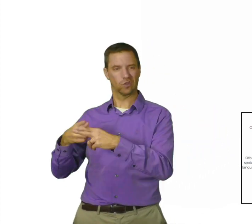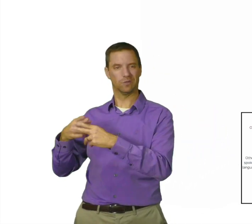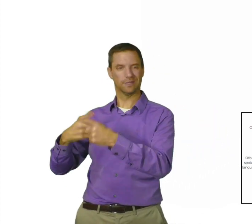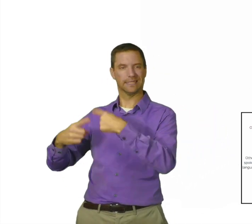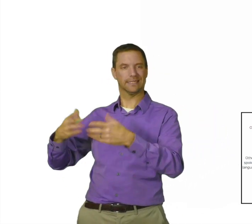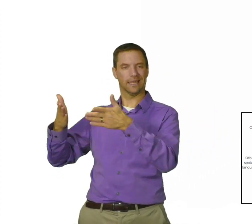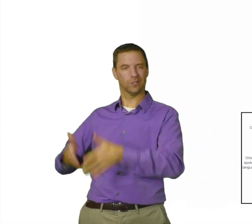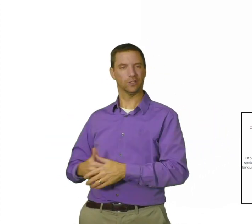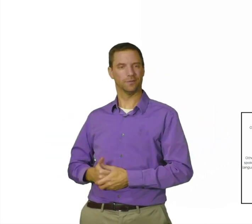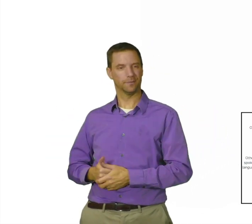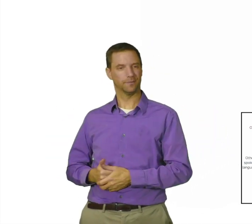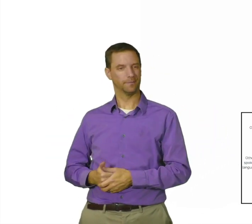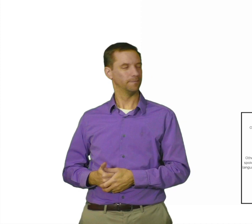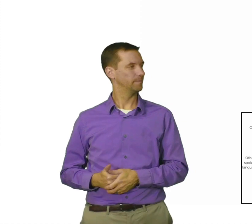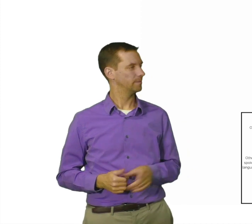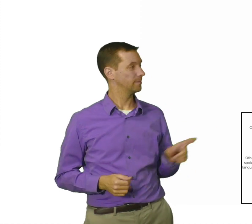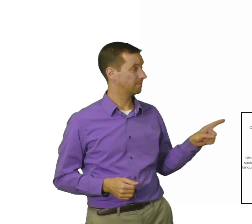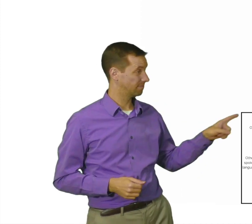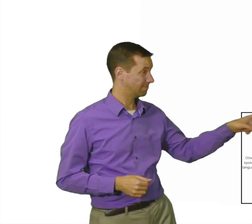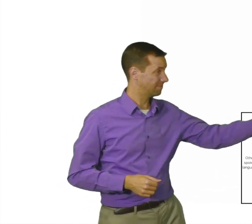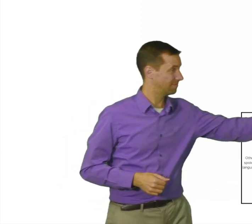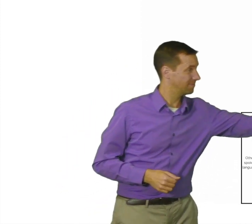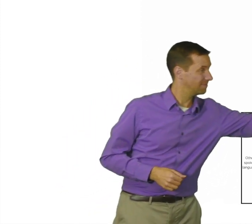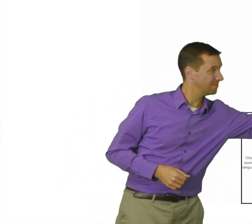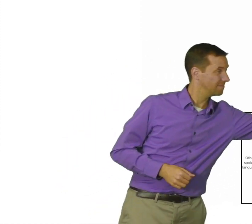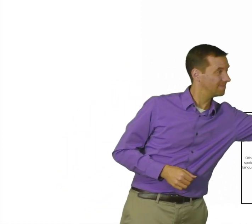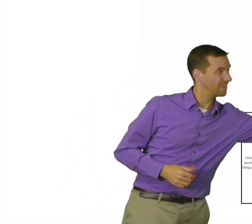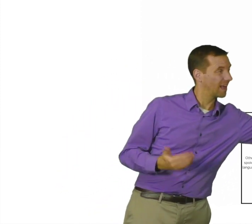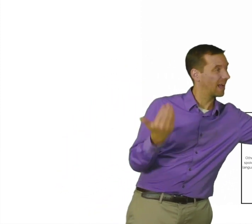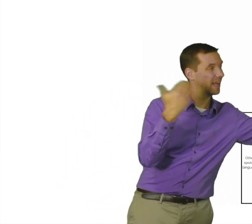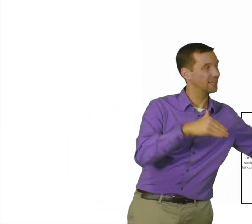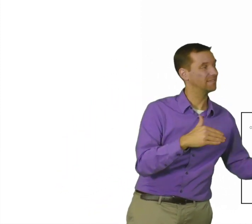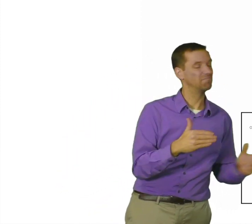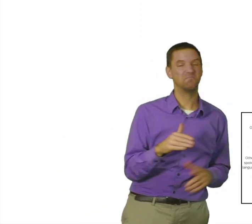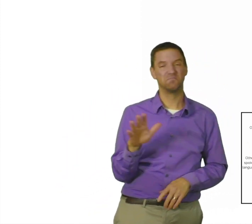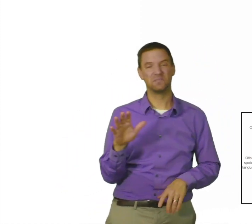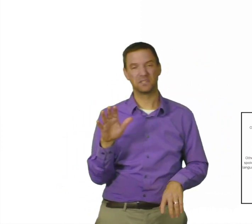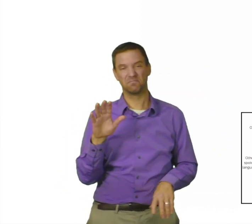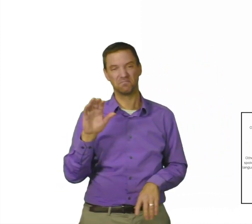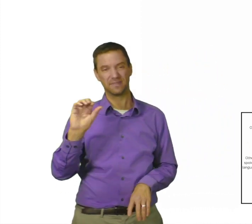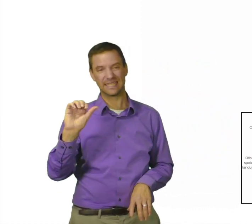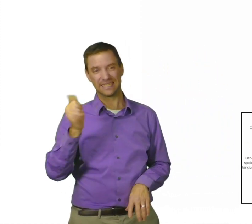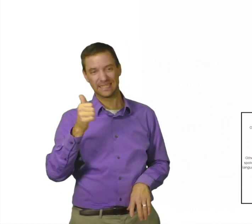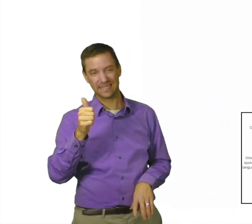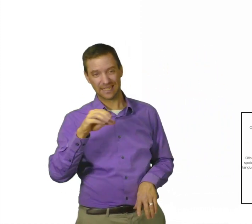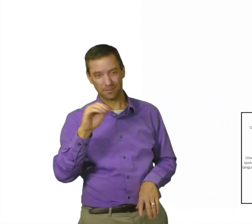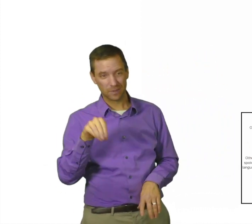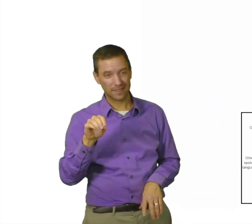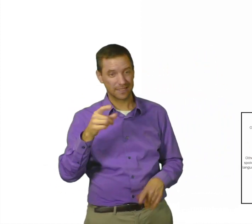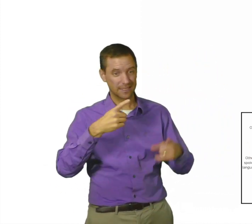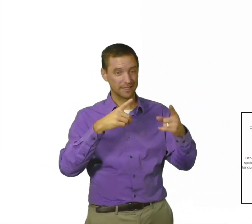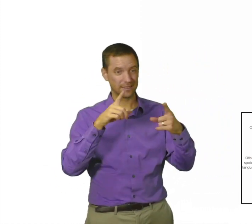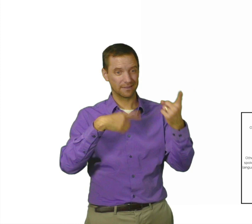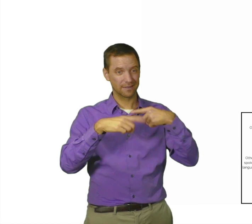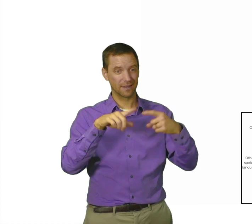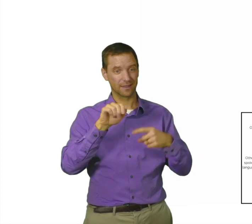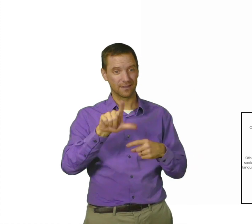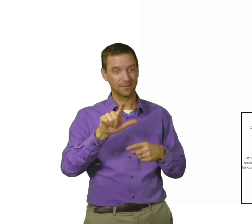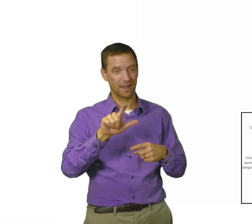speech, and that is often enough to have that child labeled as a signer. Similarly, here we see a child with about